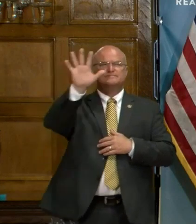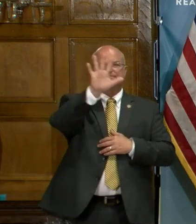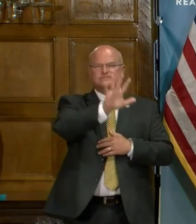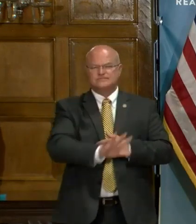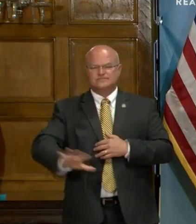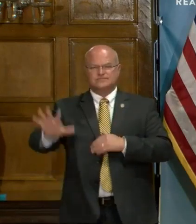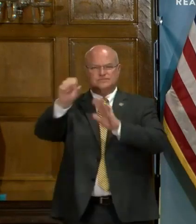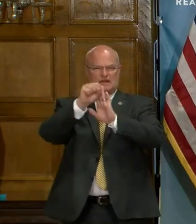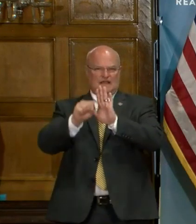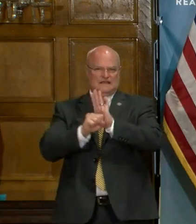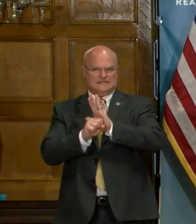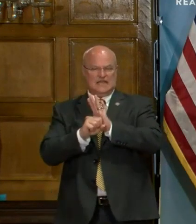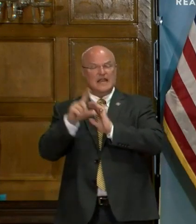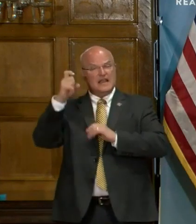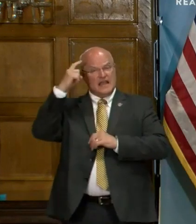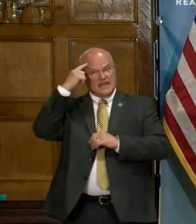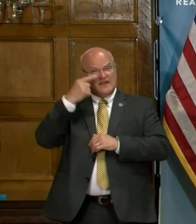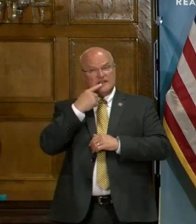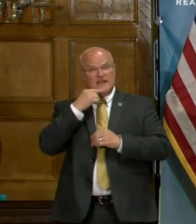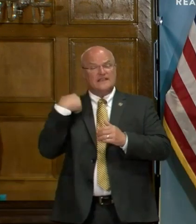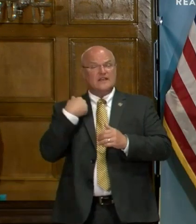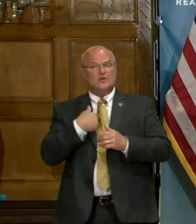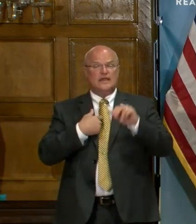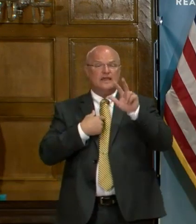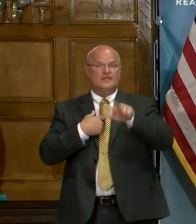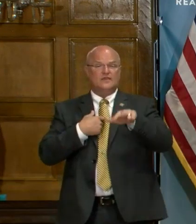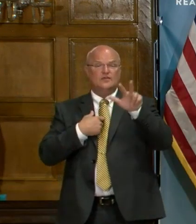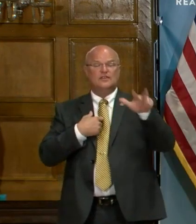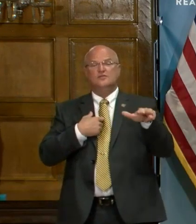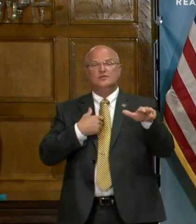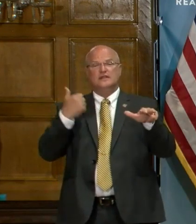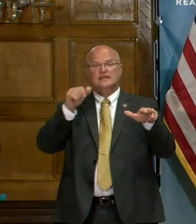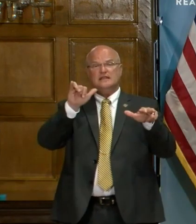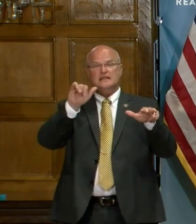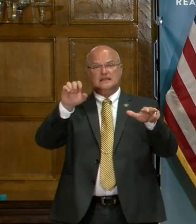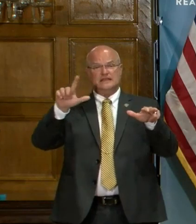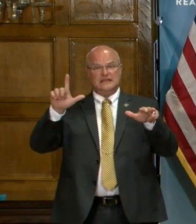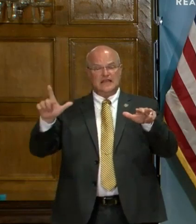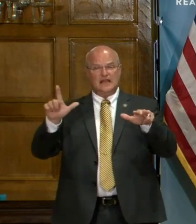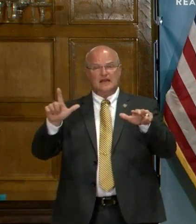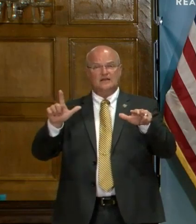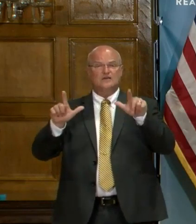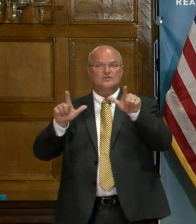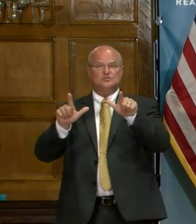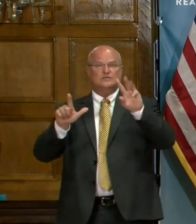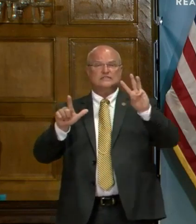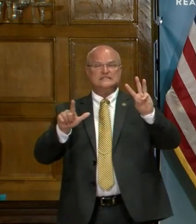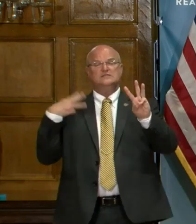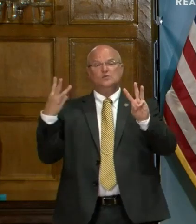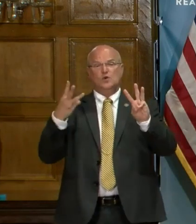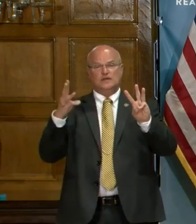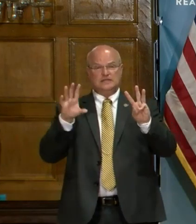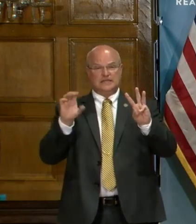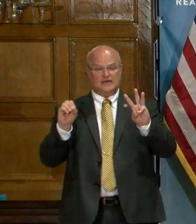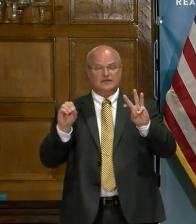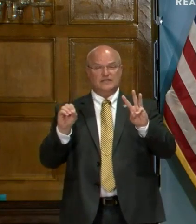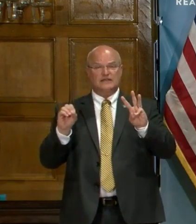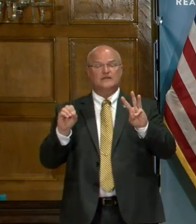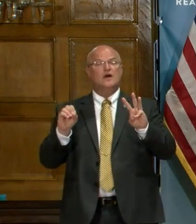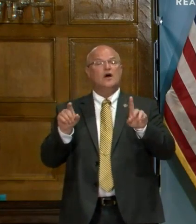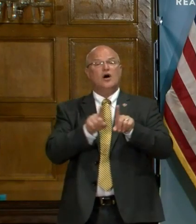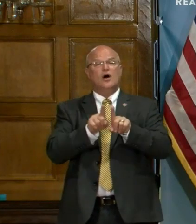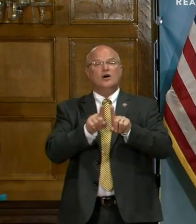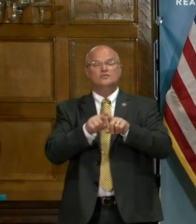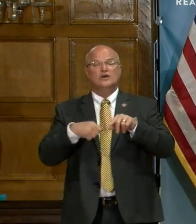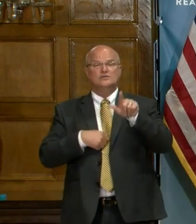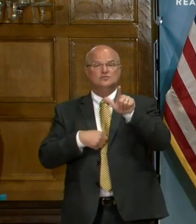different parts of the state. The governor mentioned that we had 33 cases in Yell County, 26 in Washington County. Well, we